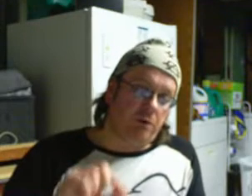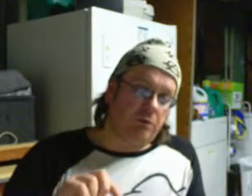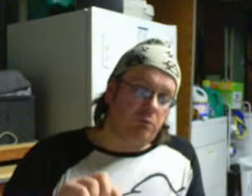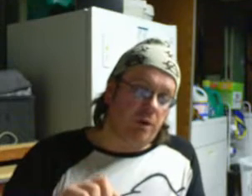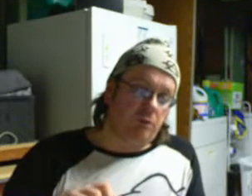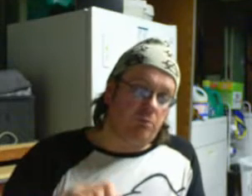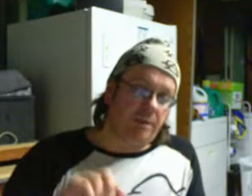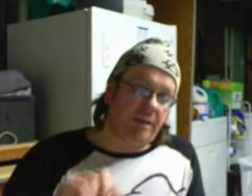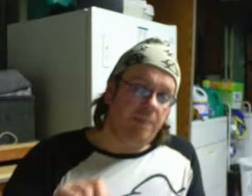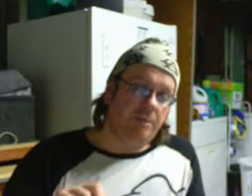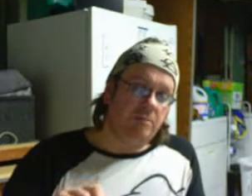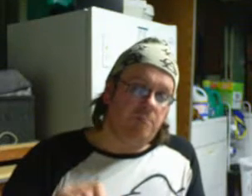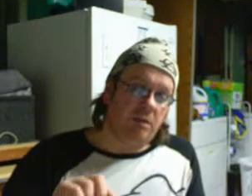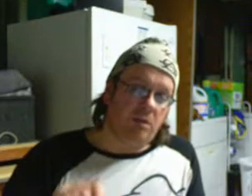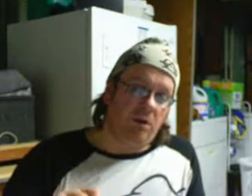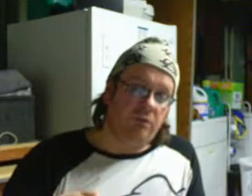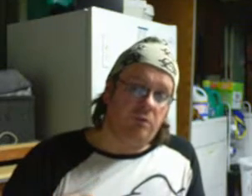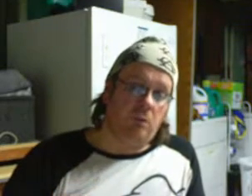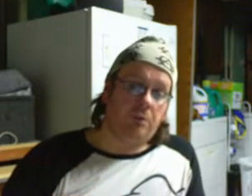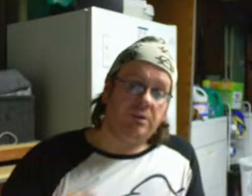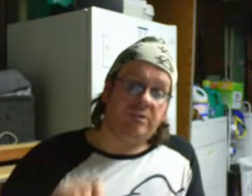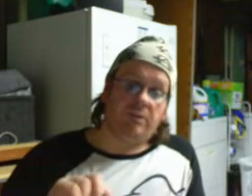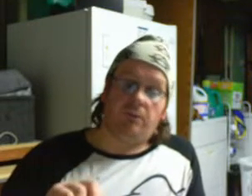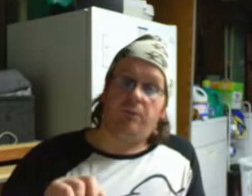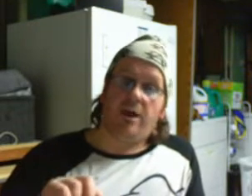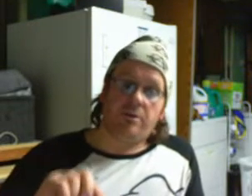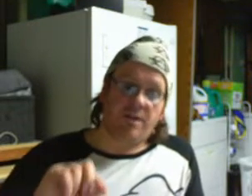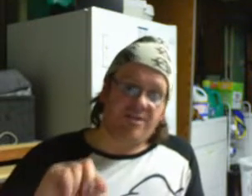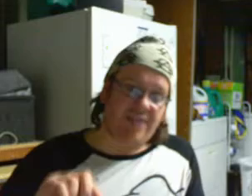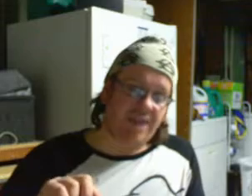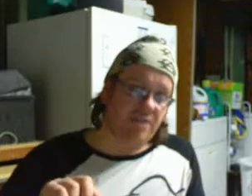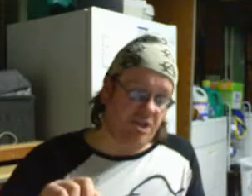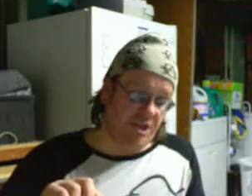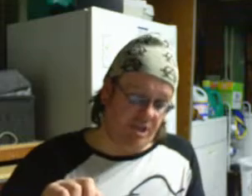right or by keeping my laws and ordinances as his father David did.